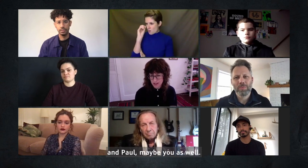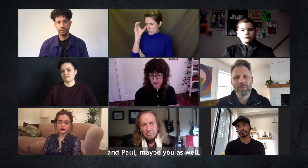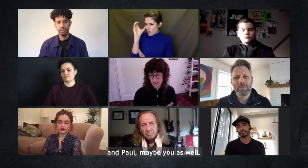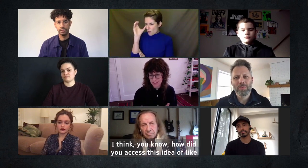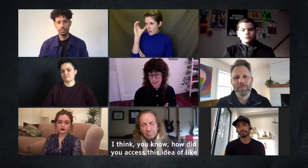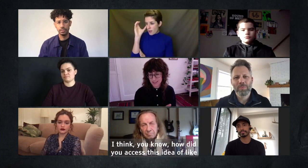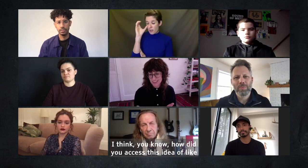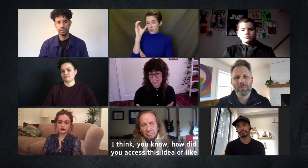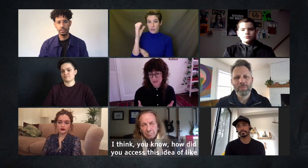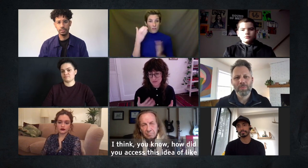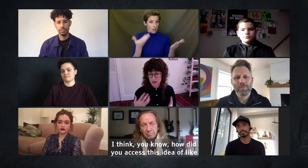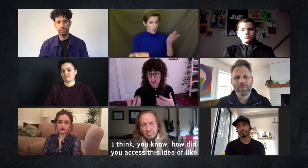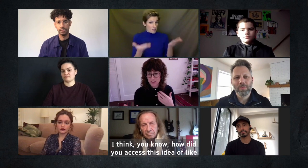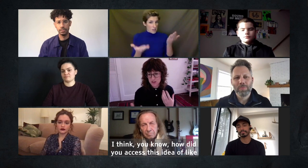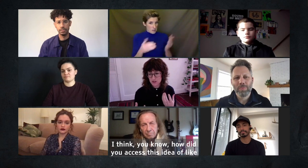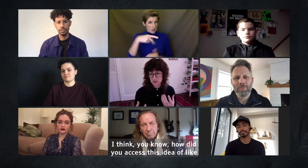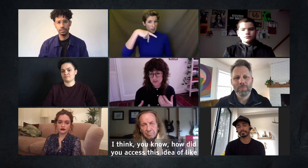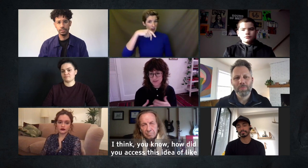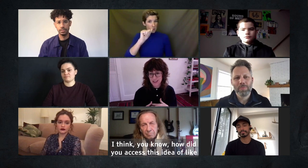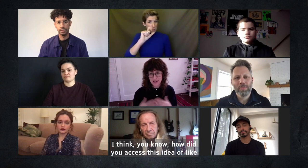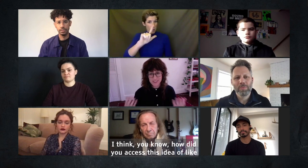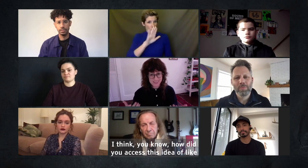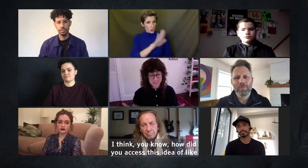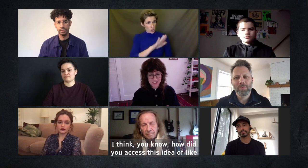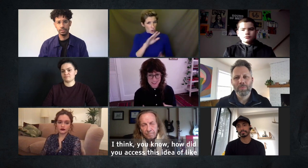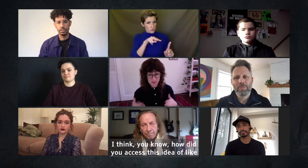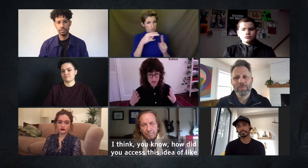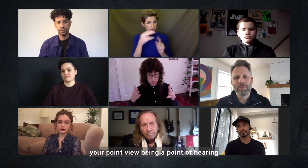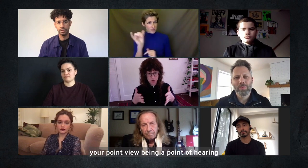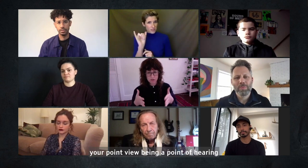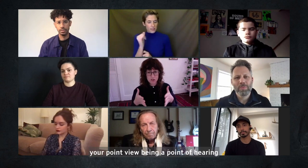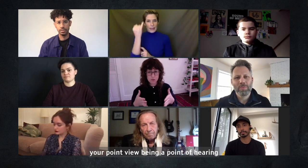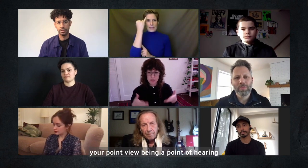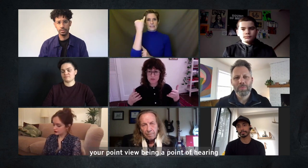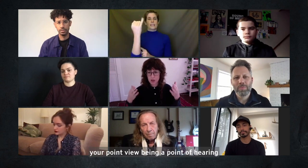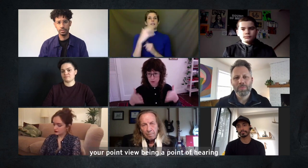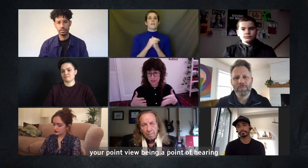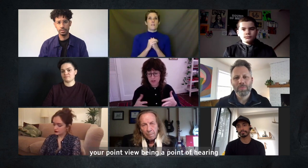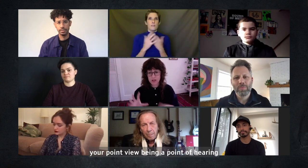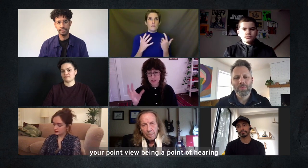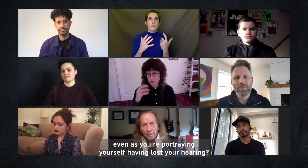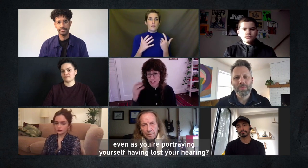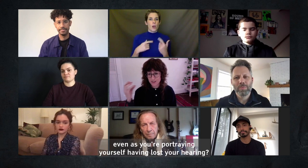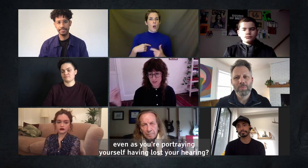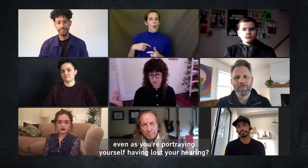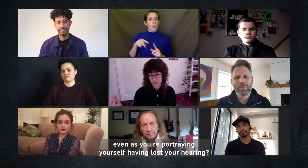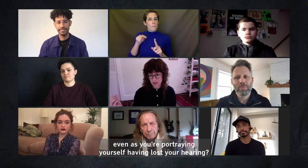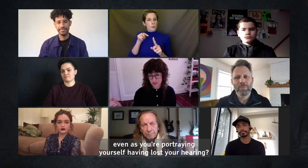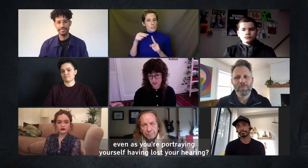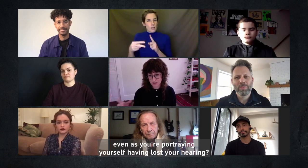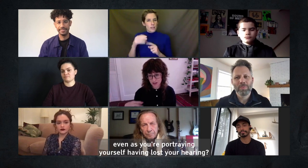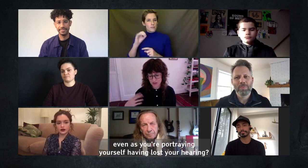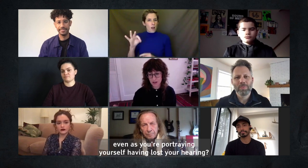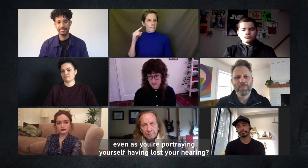as well, I think, you know, how did you access this idea of like your point of view being a point of hearing, even as you're